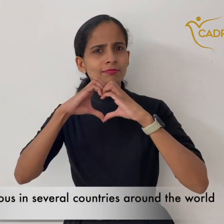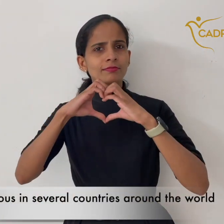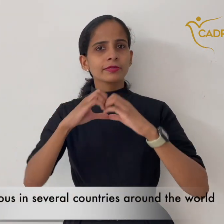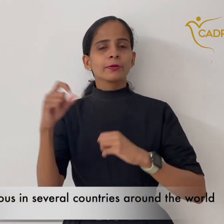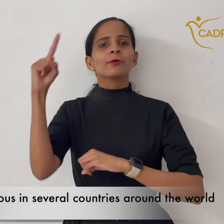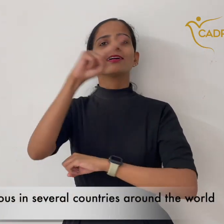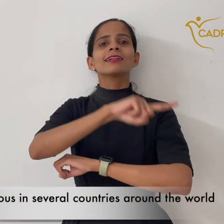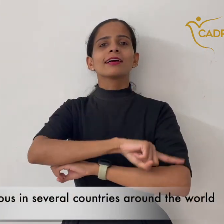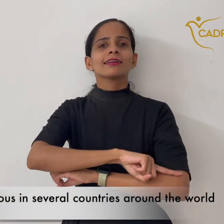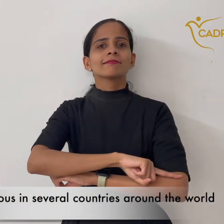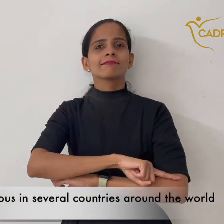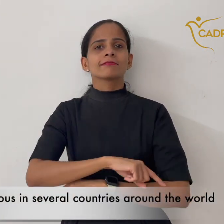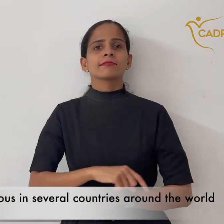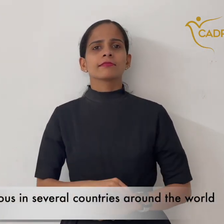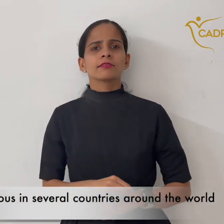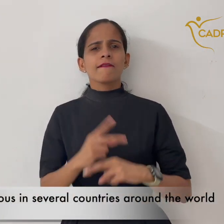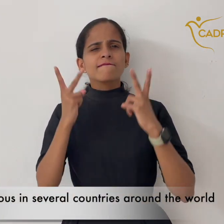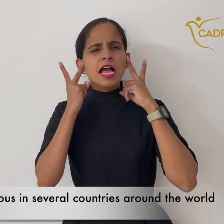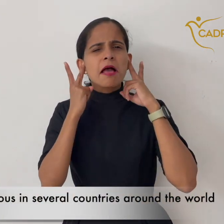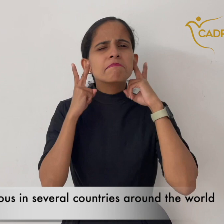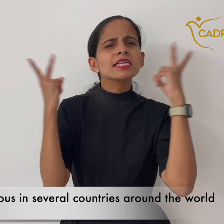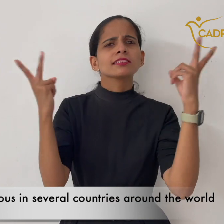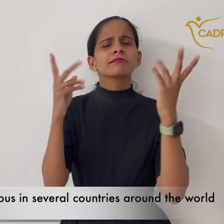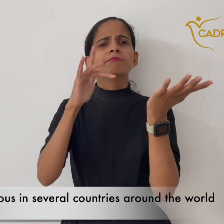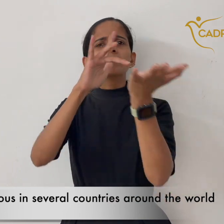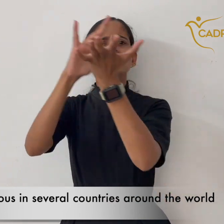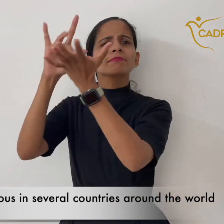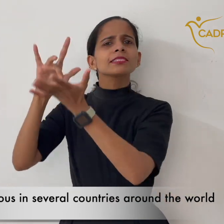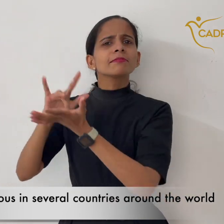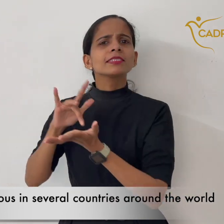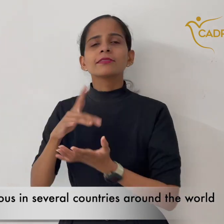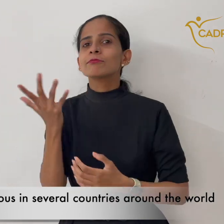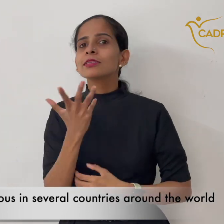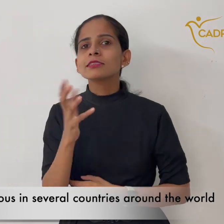Valentine's Day is famous in several countries around the world,